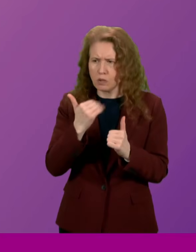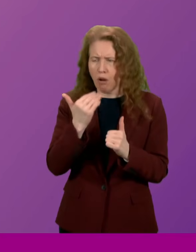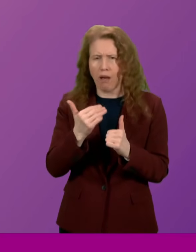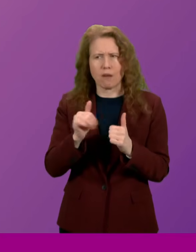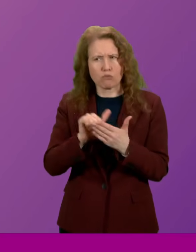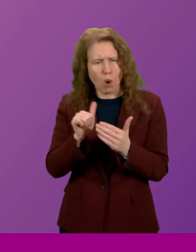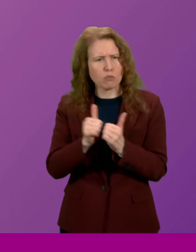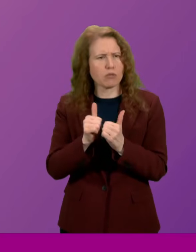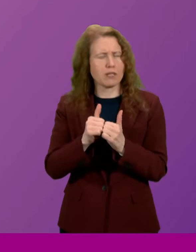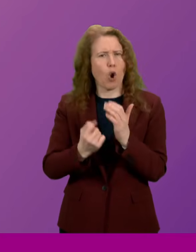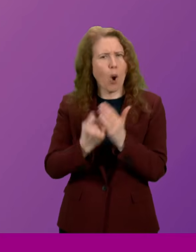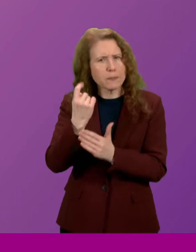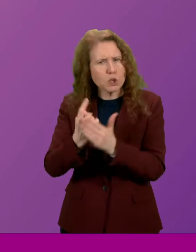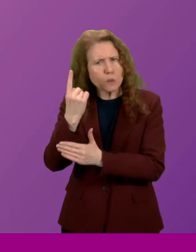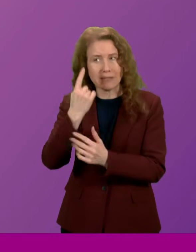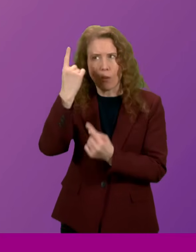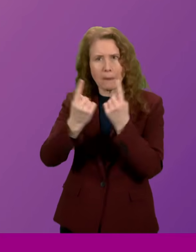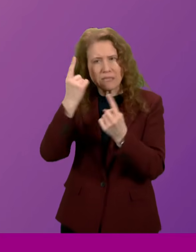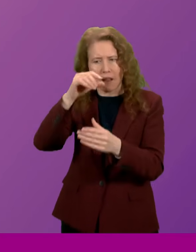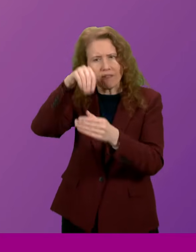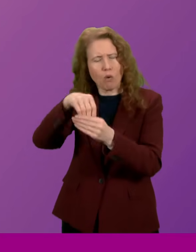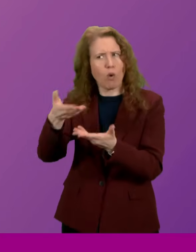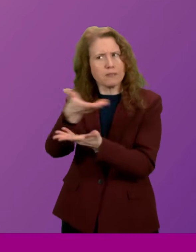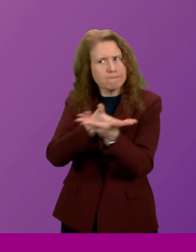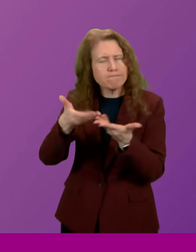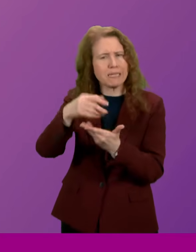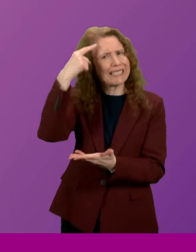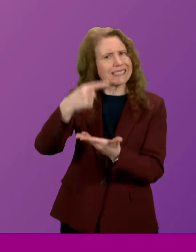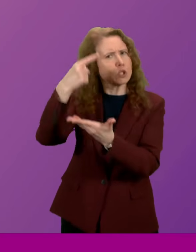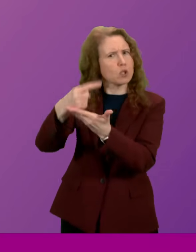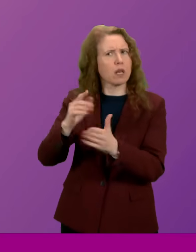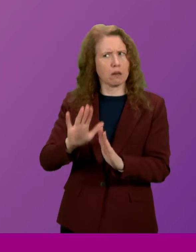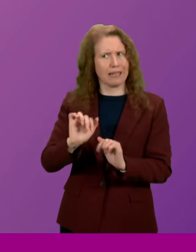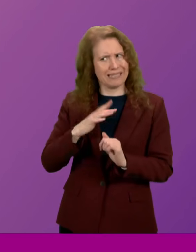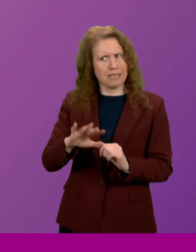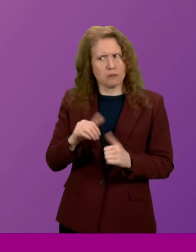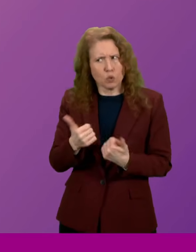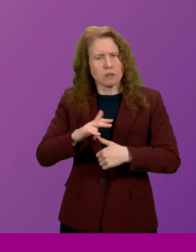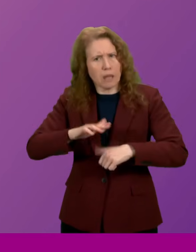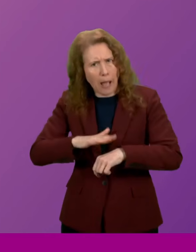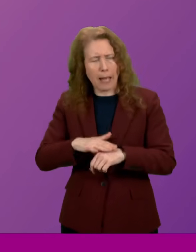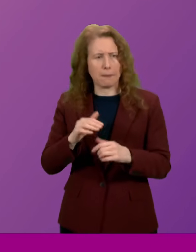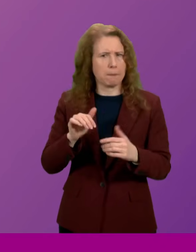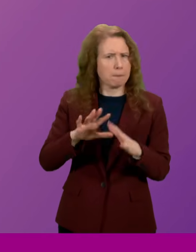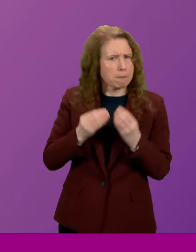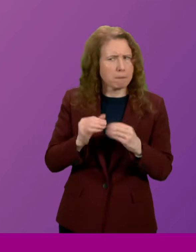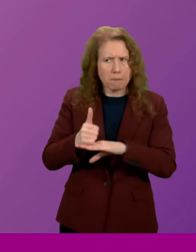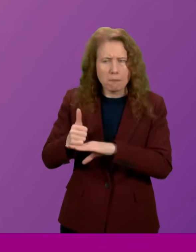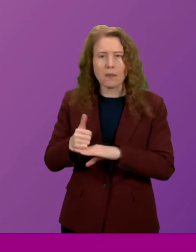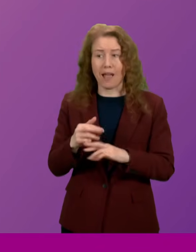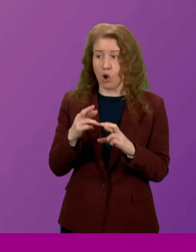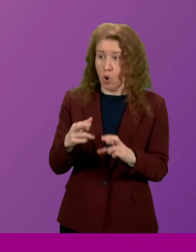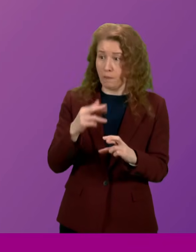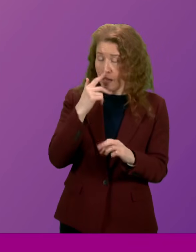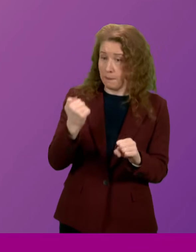to be involved in decision-making in this respect. And I would hope that that can